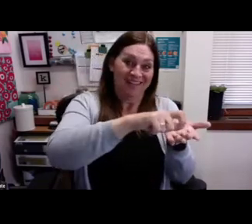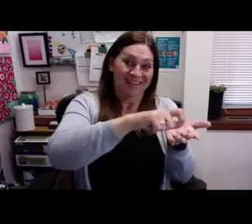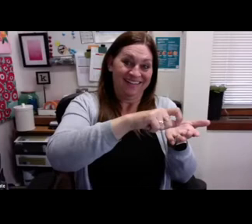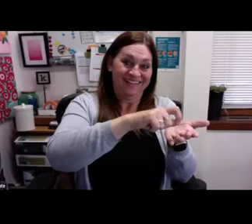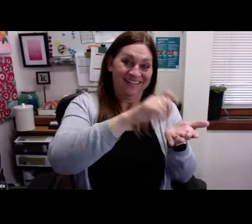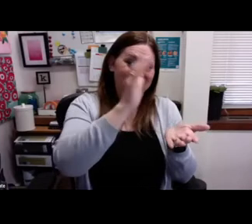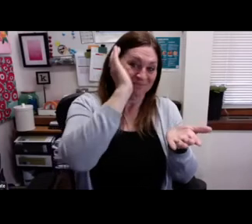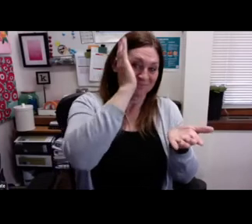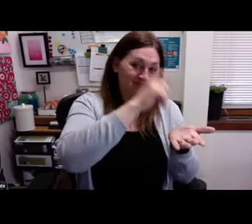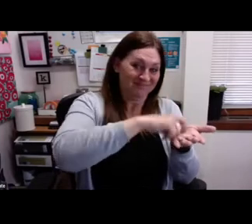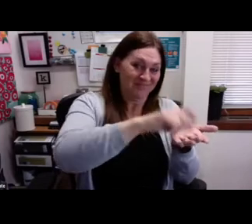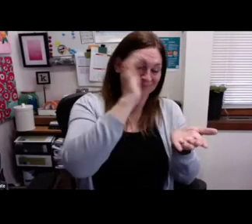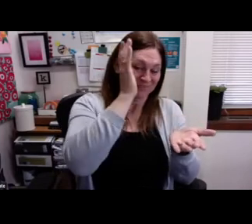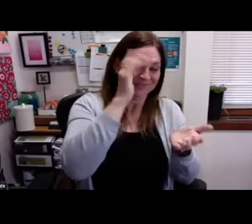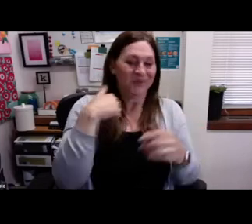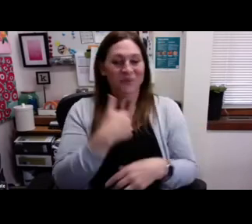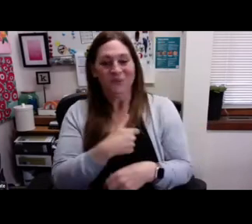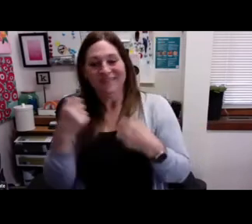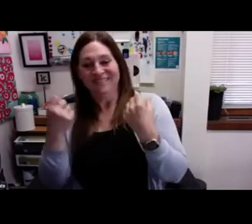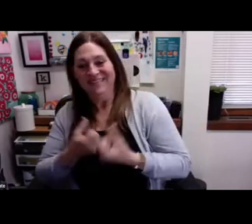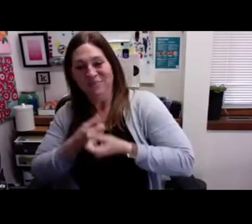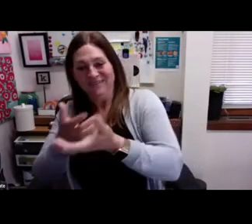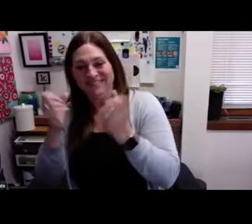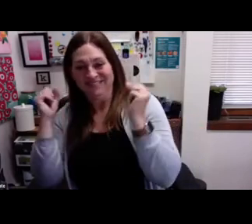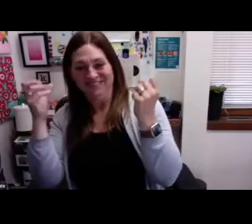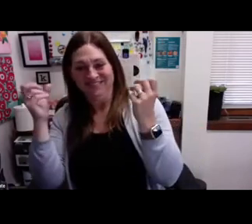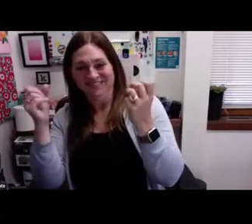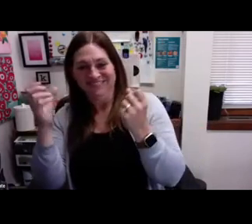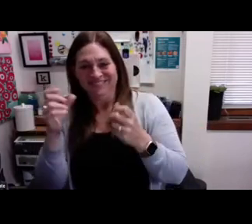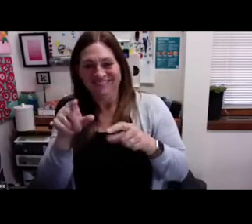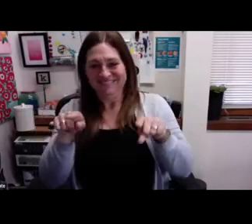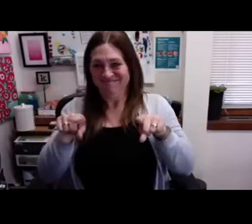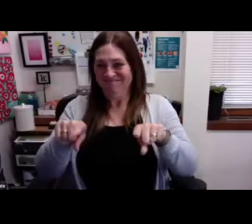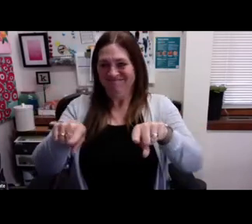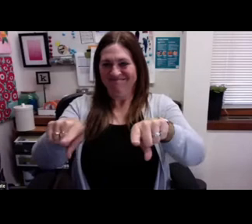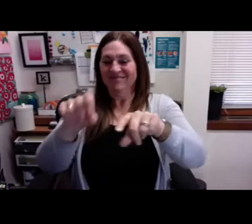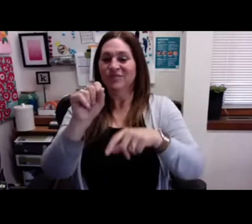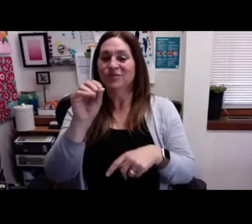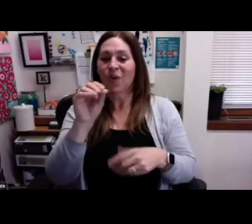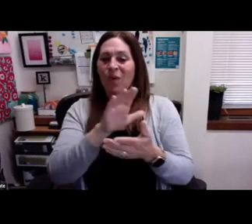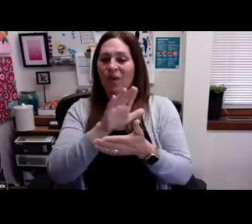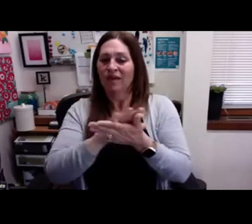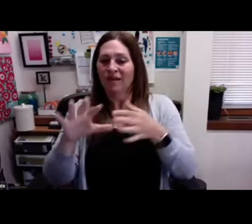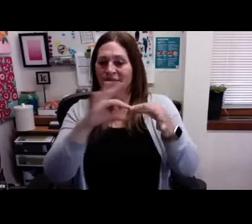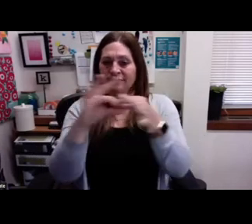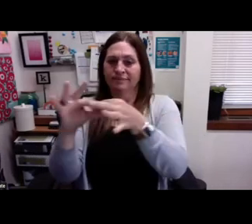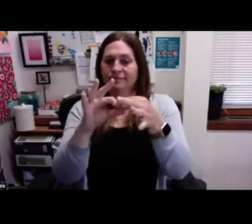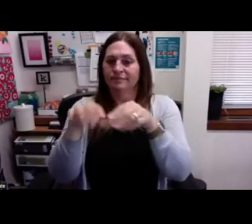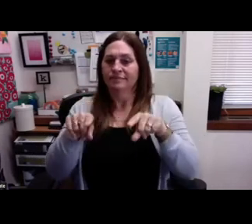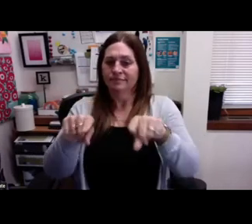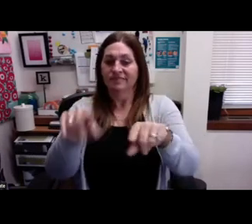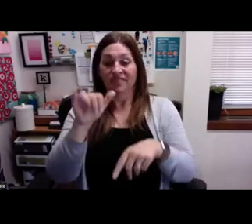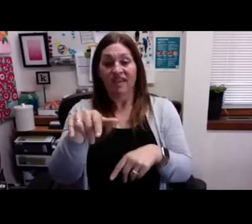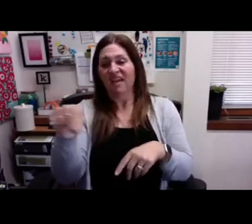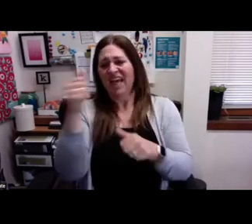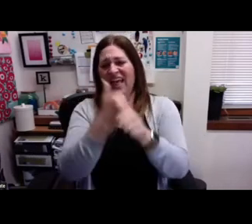language, and then whatever you would write as a hearing child, we would express through sign language. So it does run parallel. And so